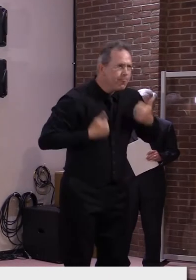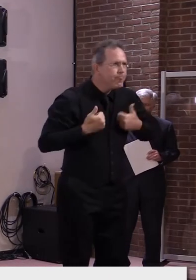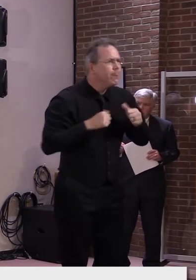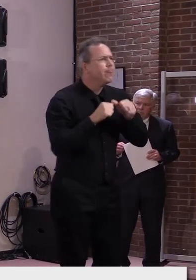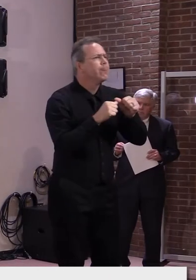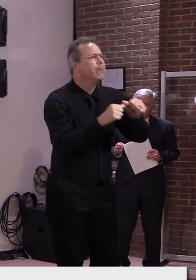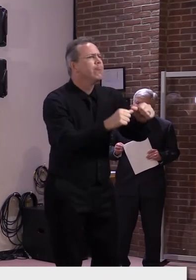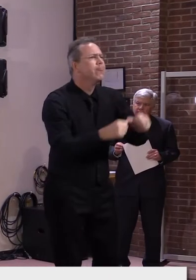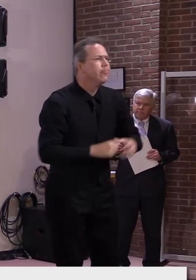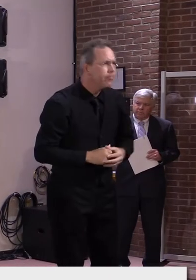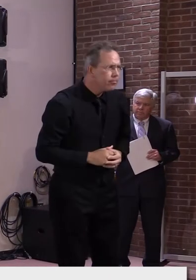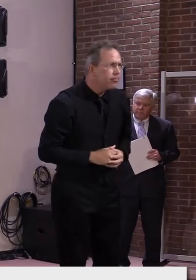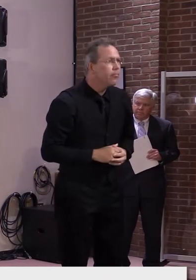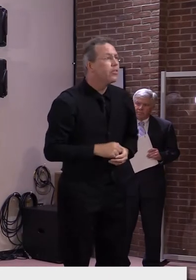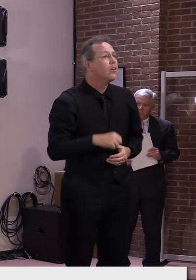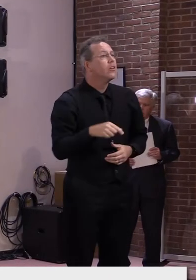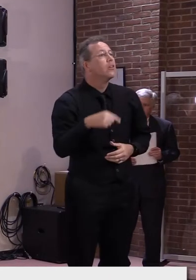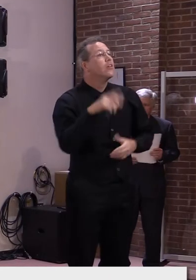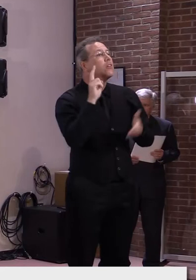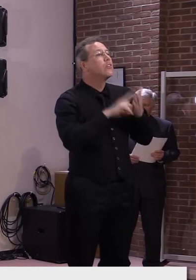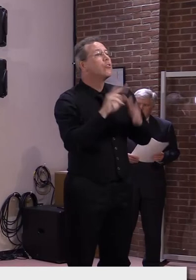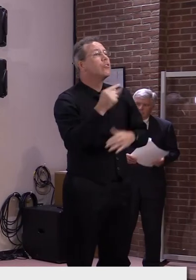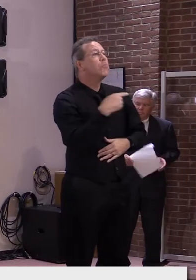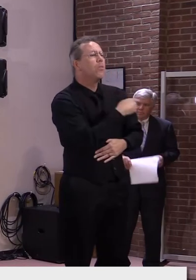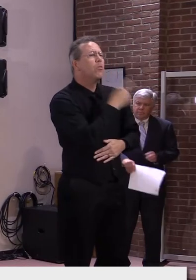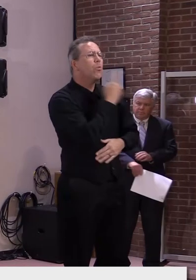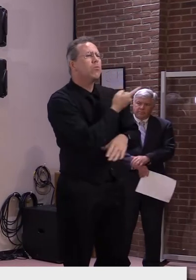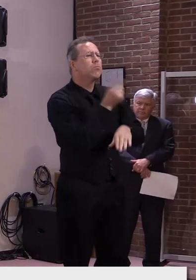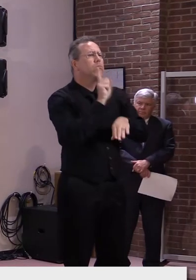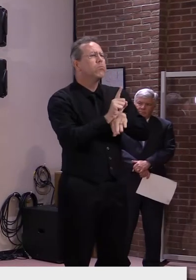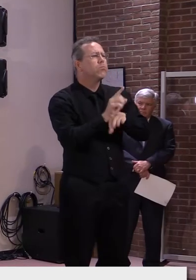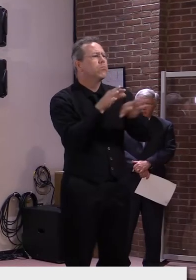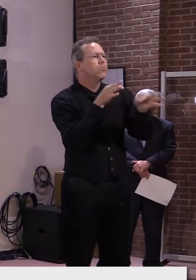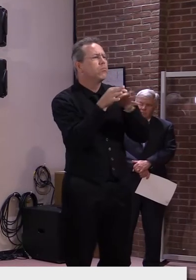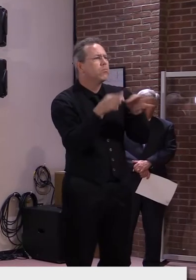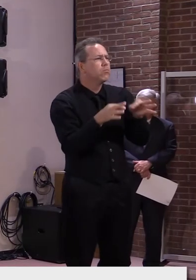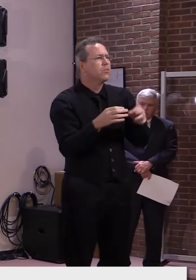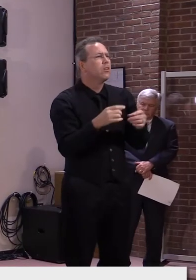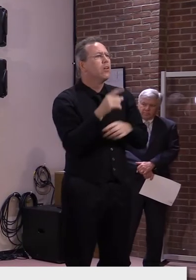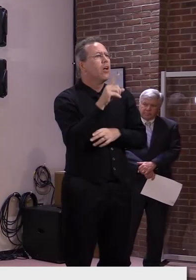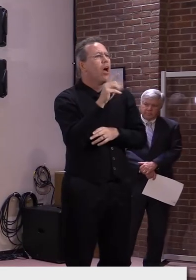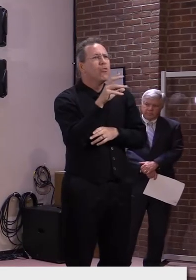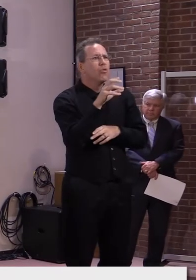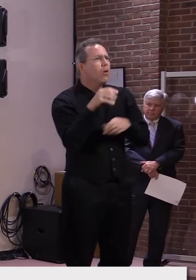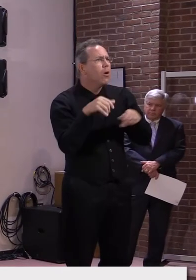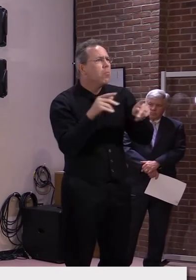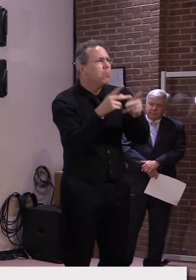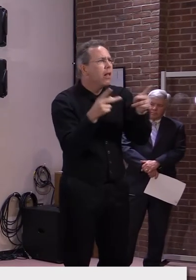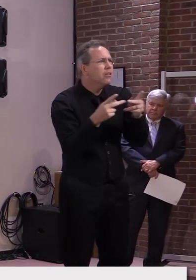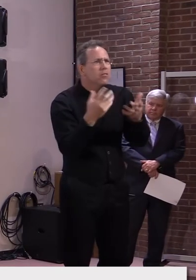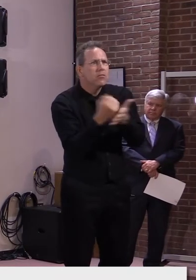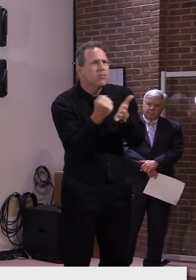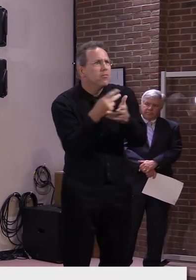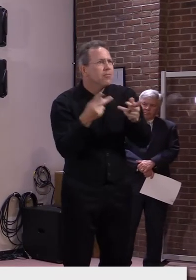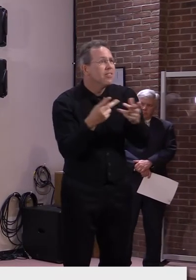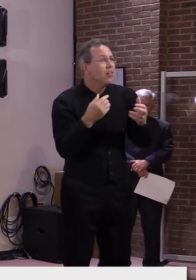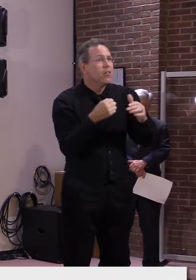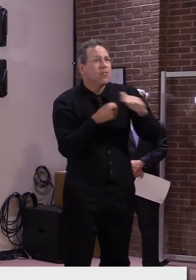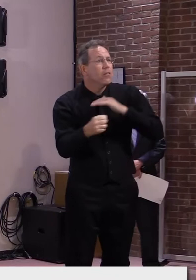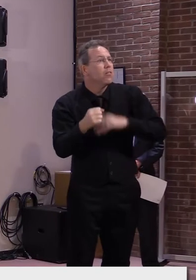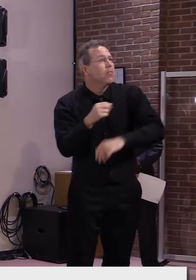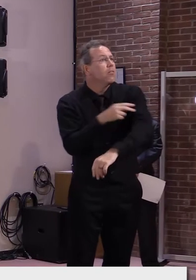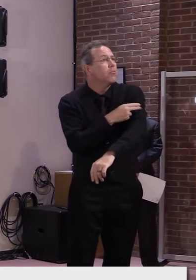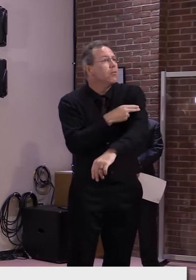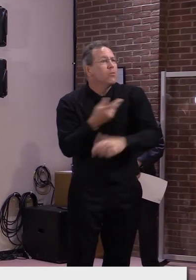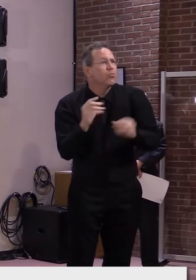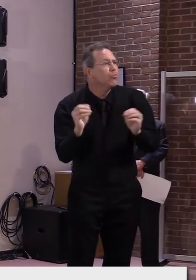Smith, there are still over 100 opportunities this week for walk-ins. And the Health Department is also offering to come